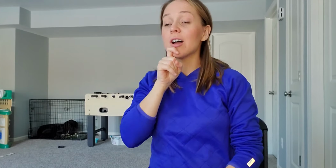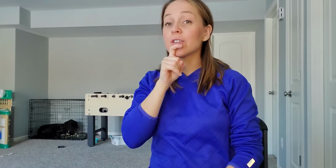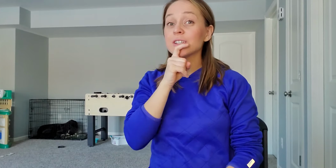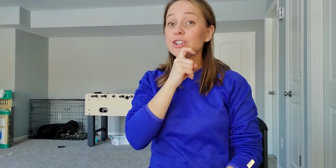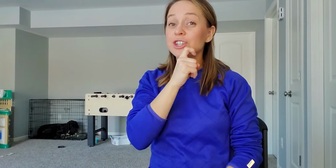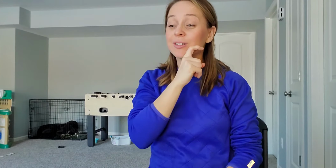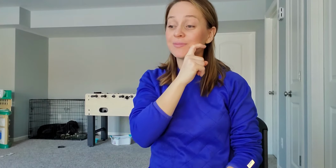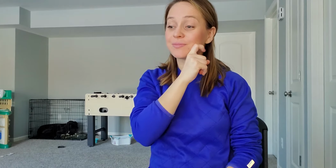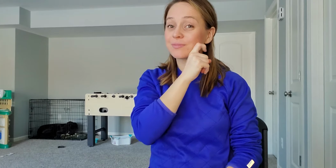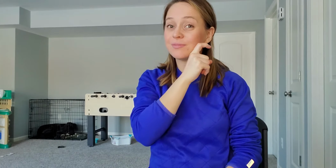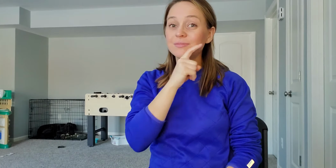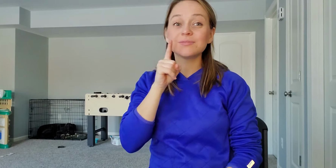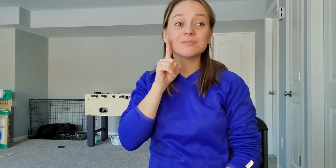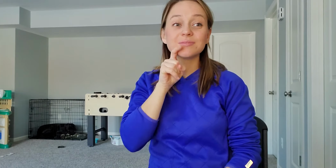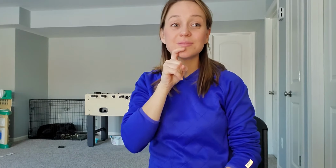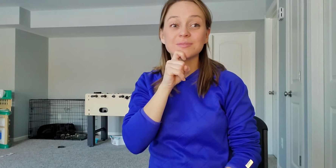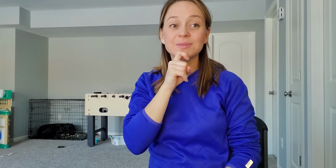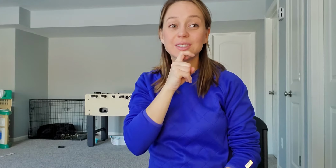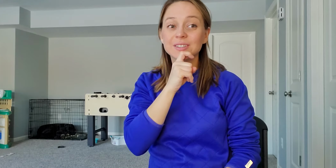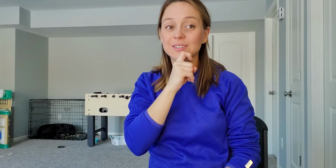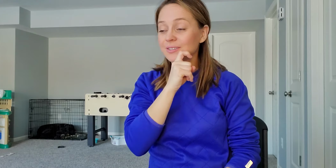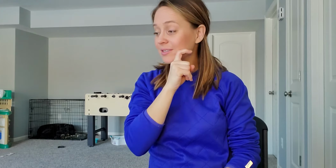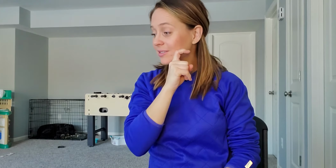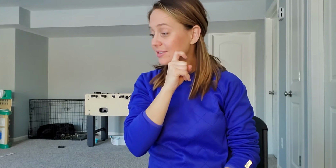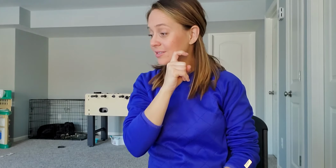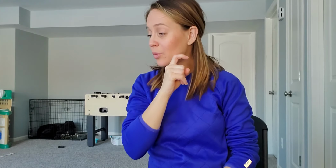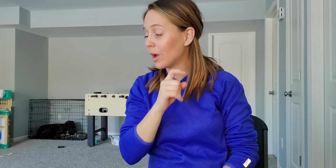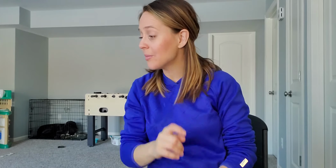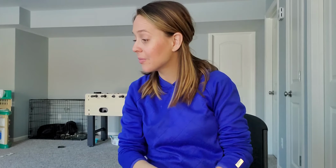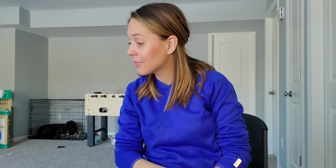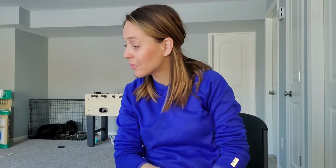across your chin. But this is water. What?